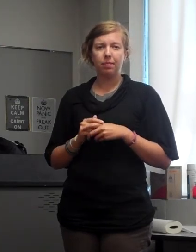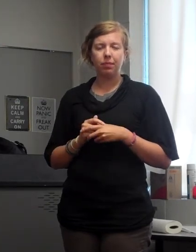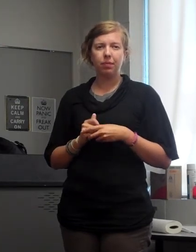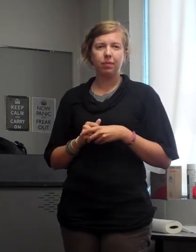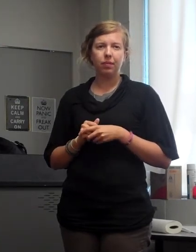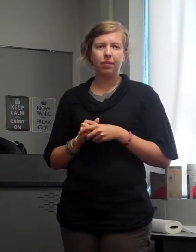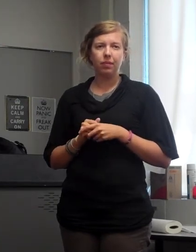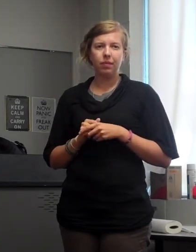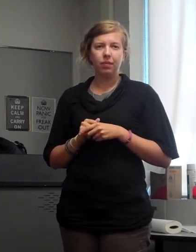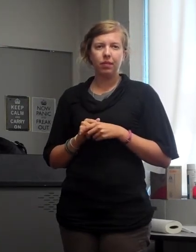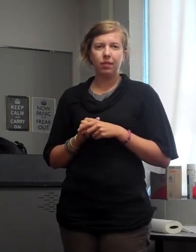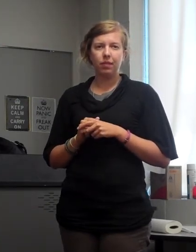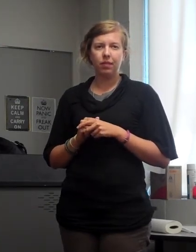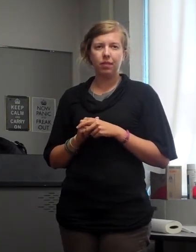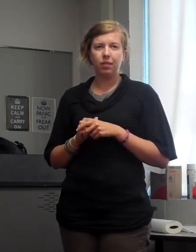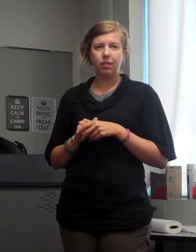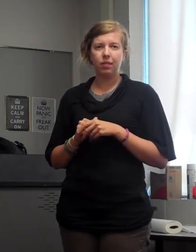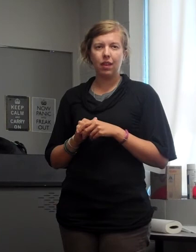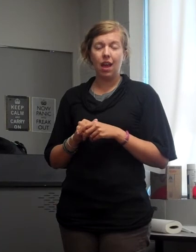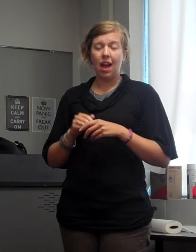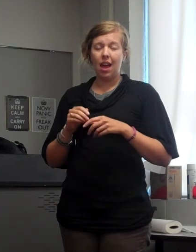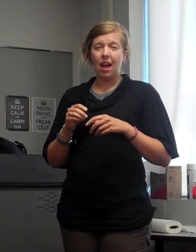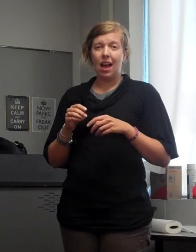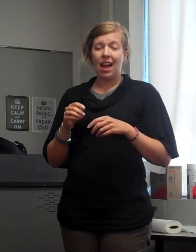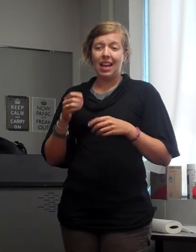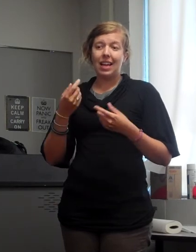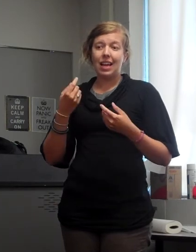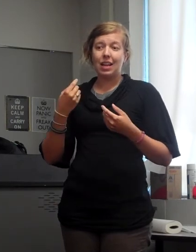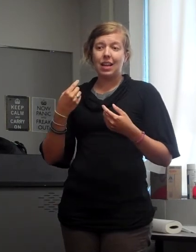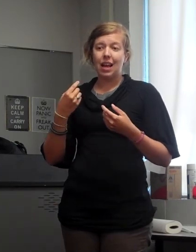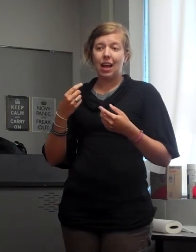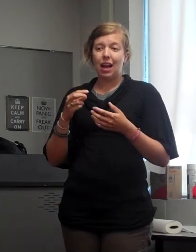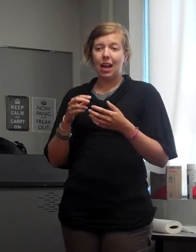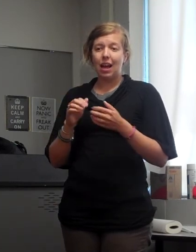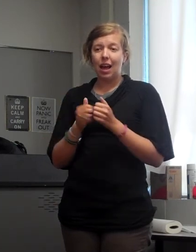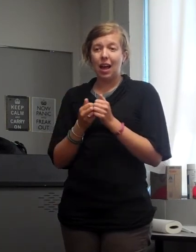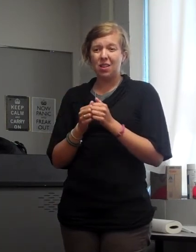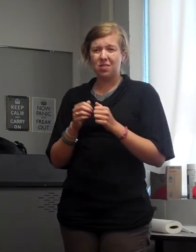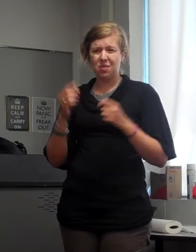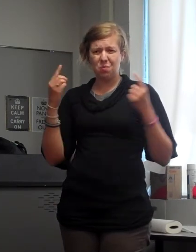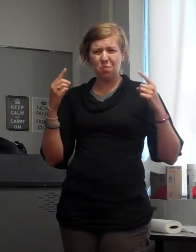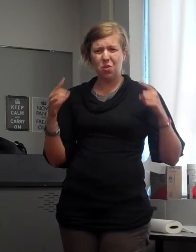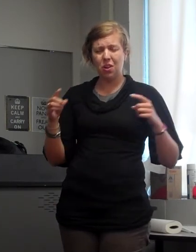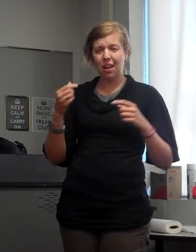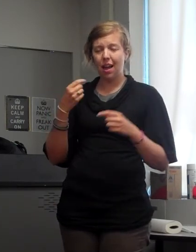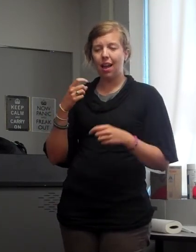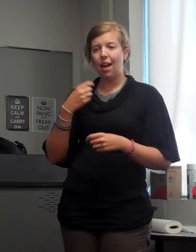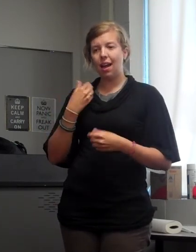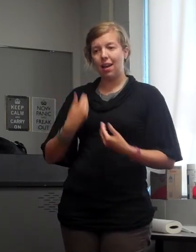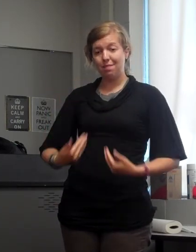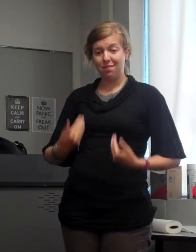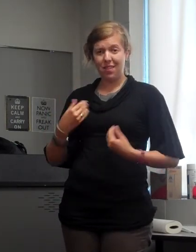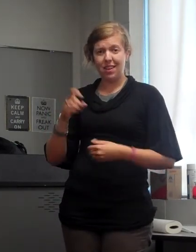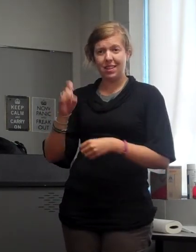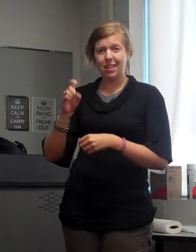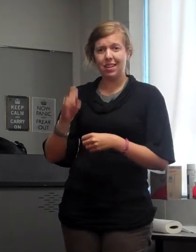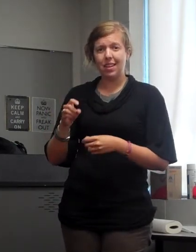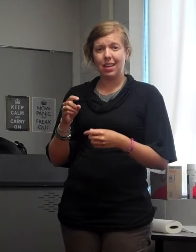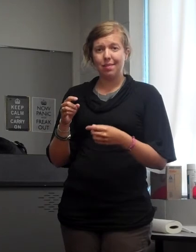Because I need some. Well, you need to see what the college offers. I mean, we didn't know that they would allow